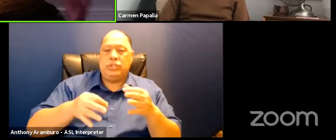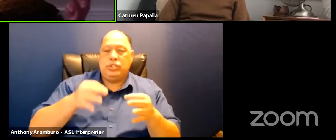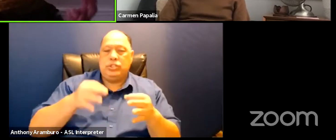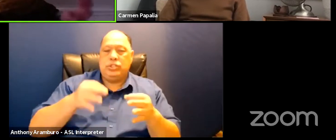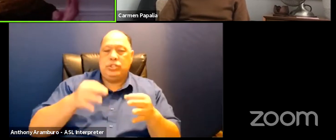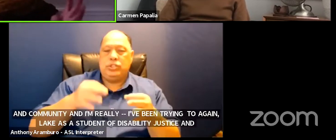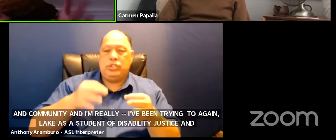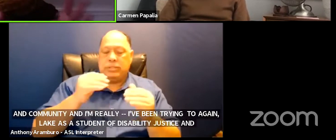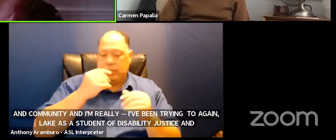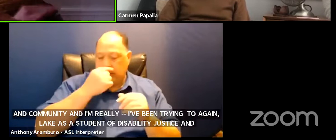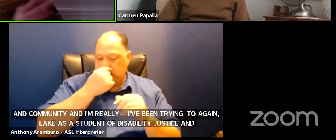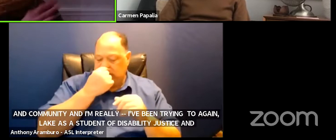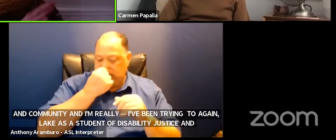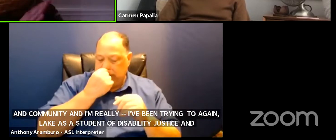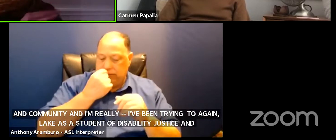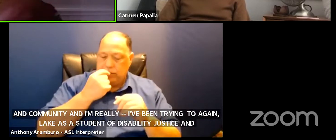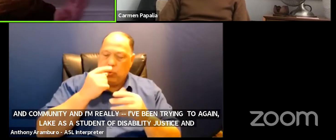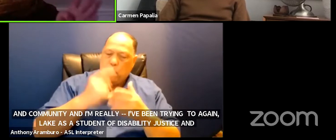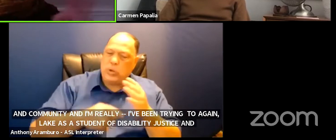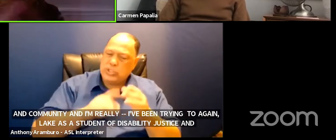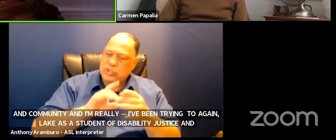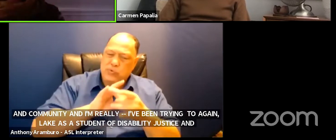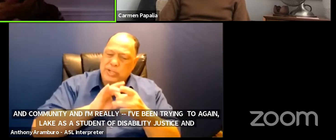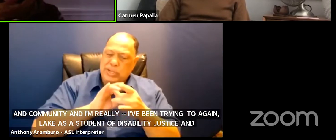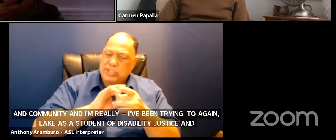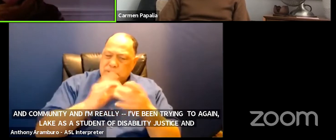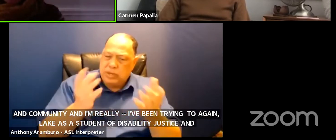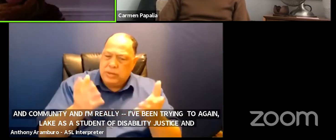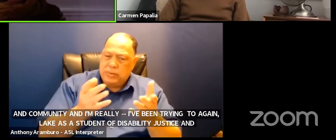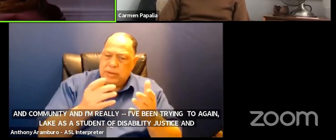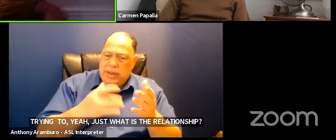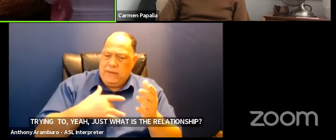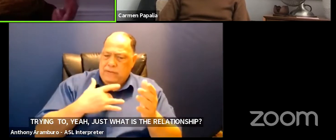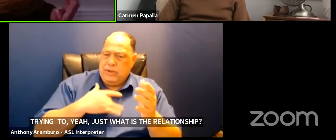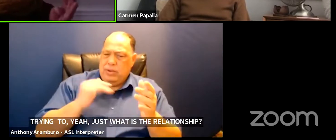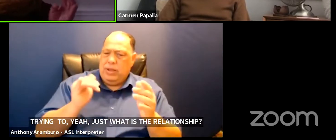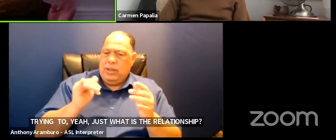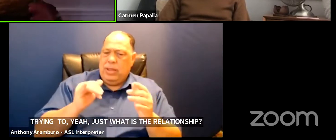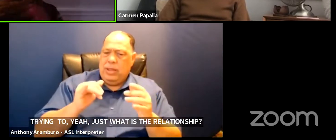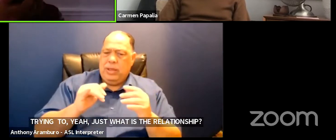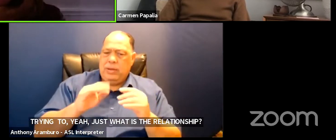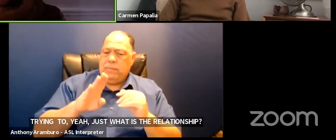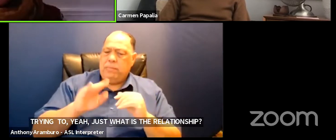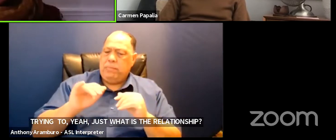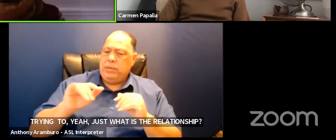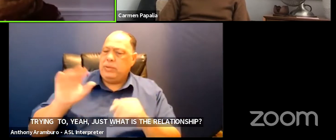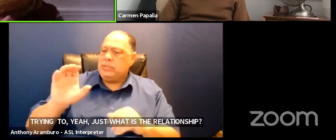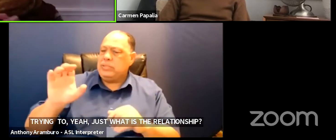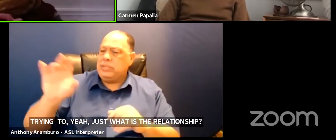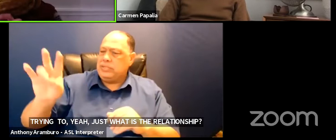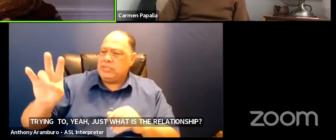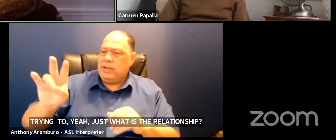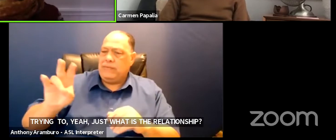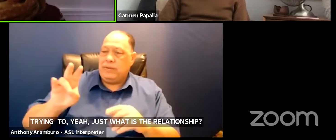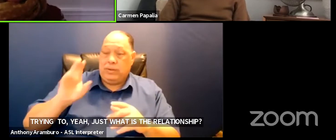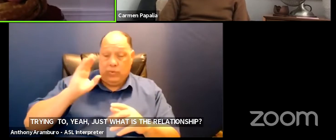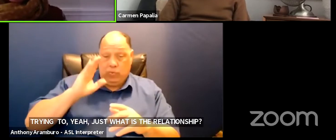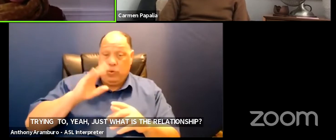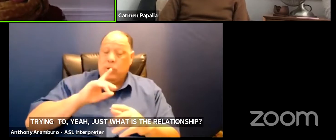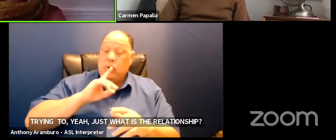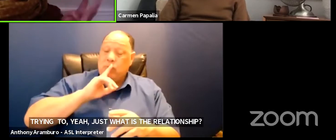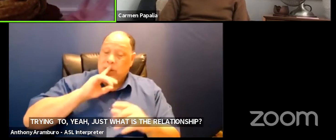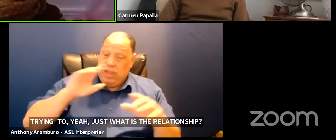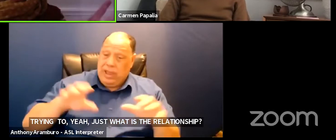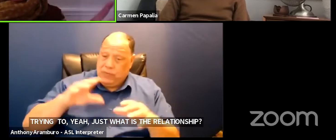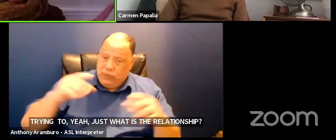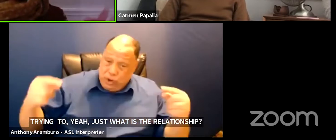just what is the relationship like, because I feel like Bill C7 stands to really actively harm a lot of people,